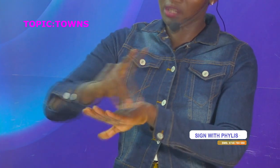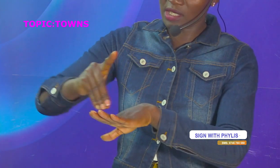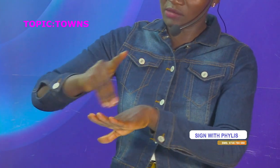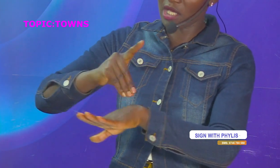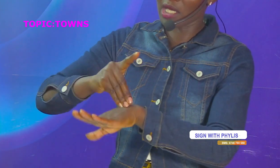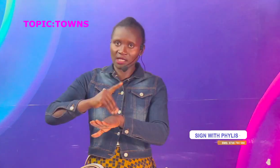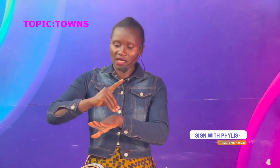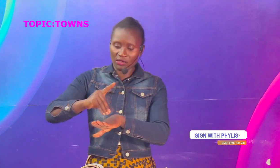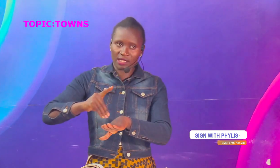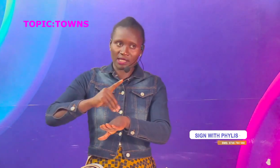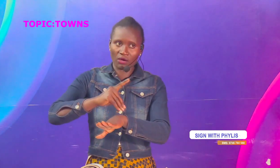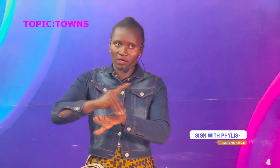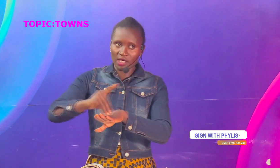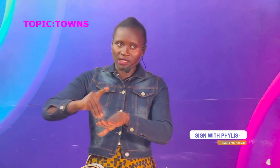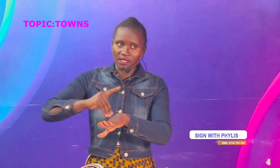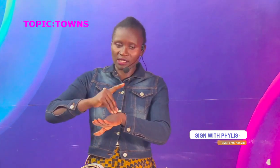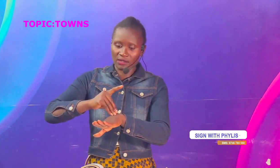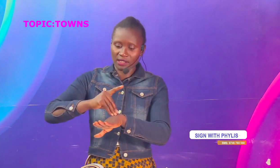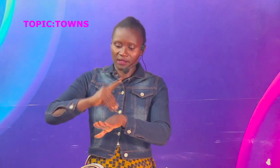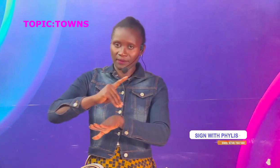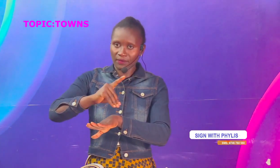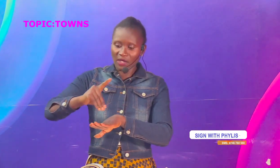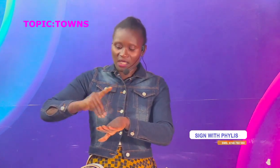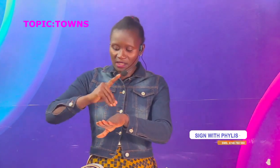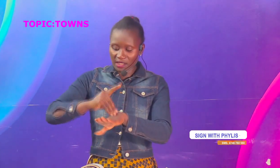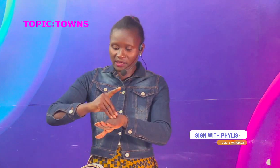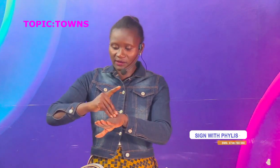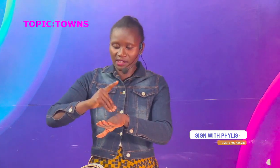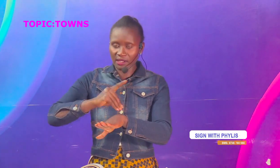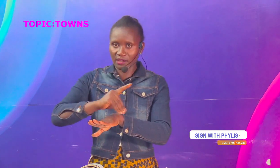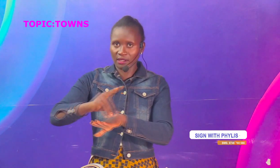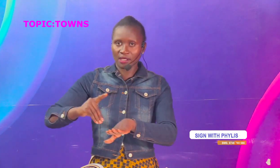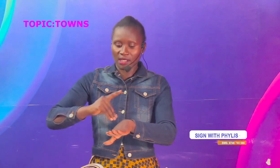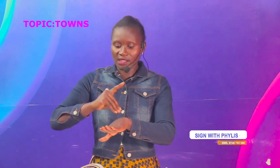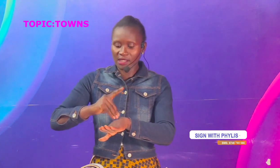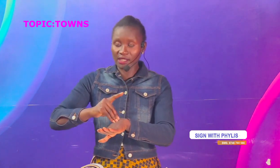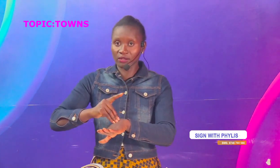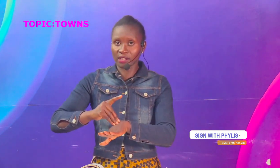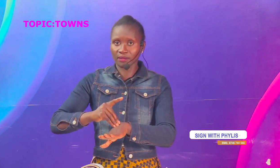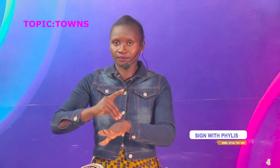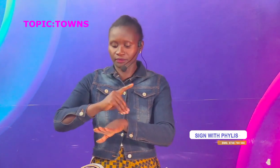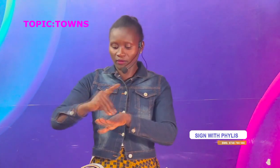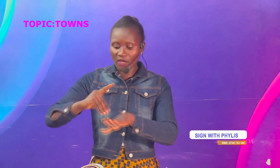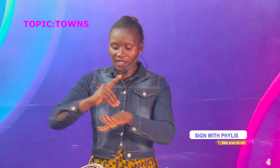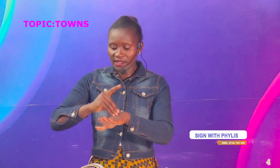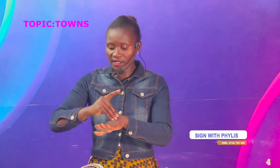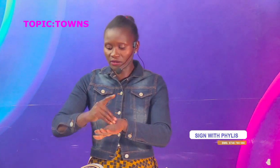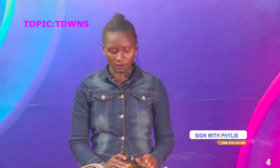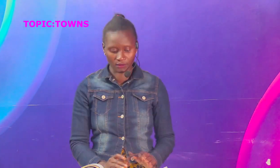making it on a circle. District, district, district, district. And